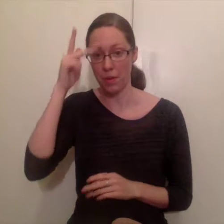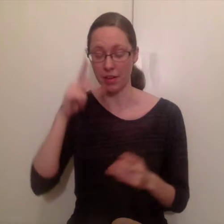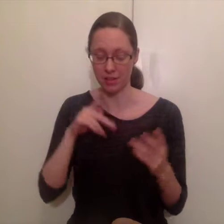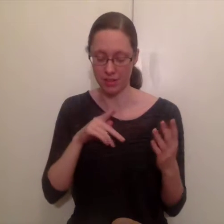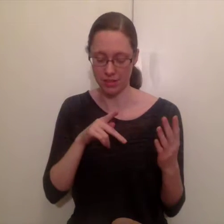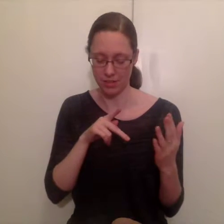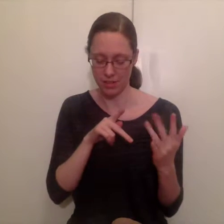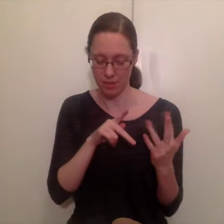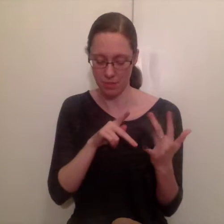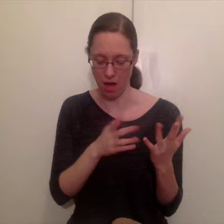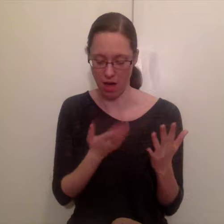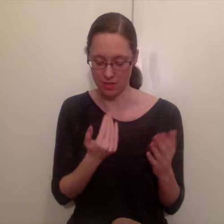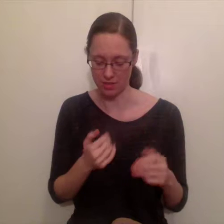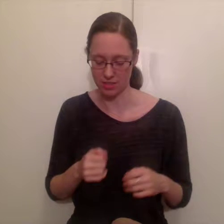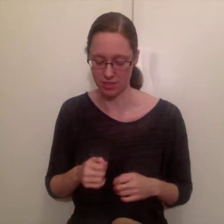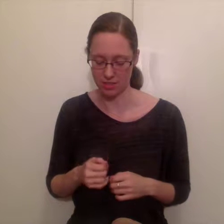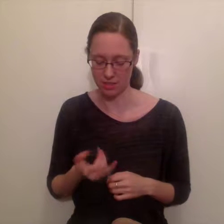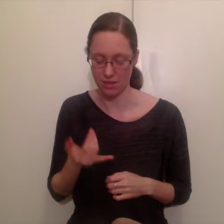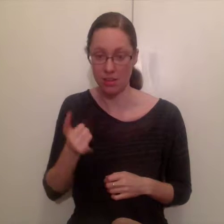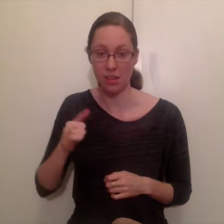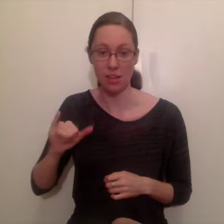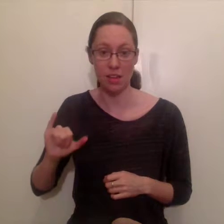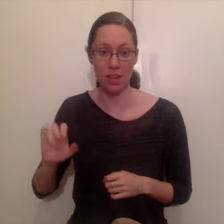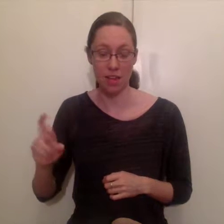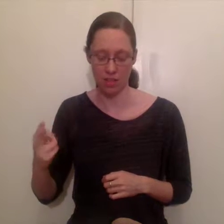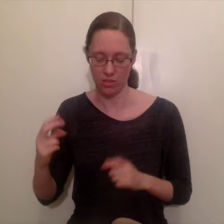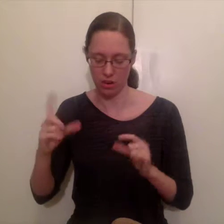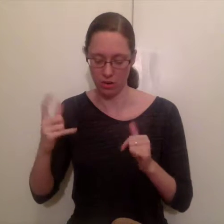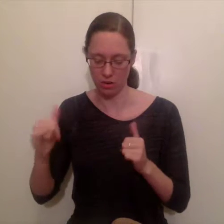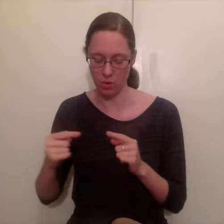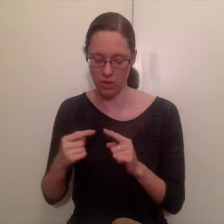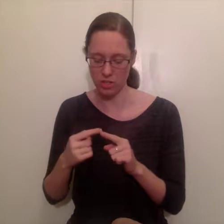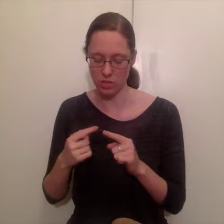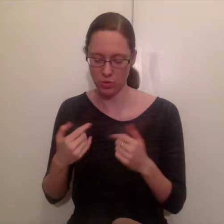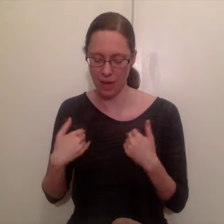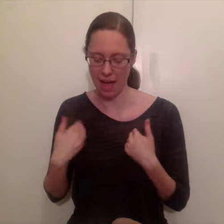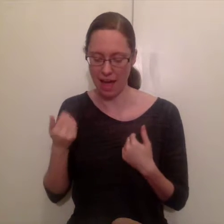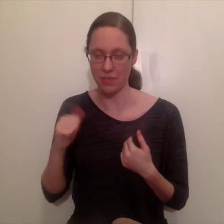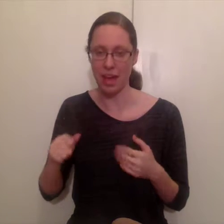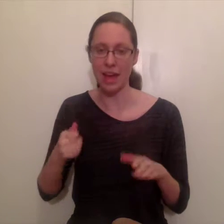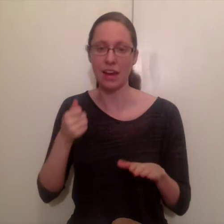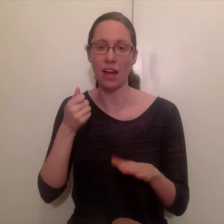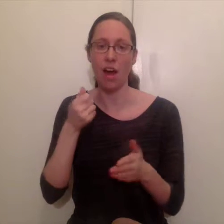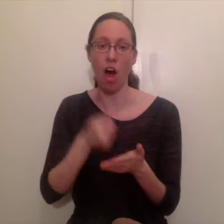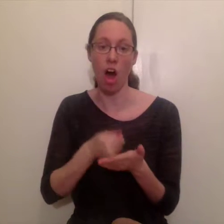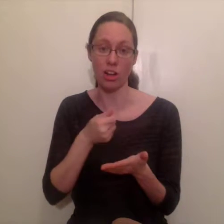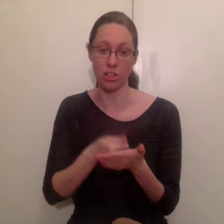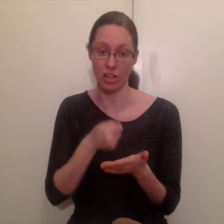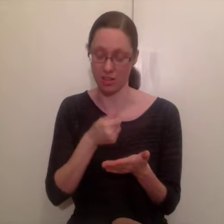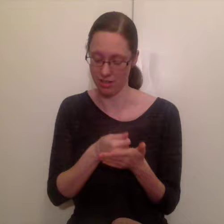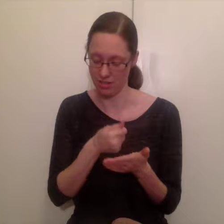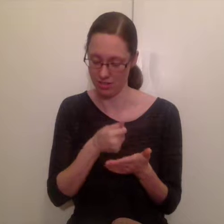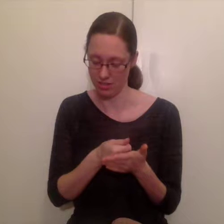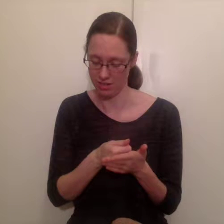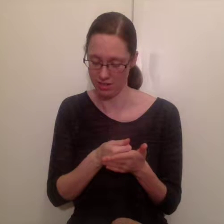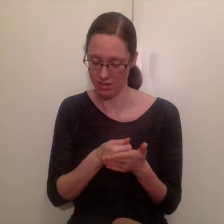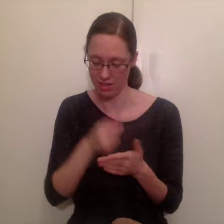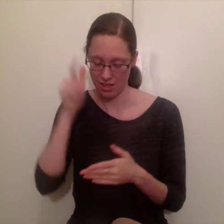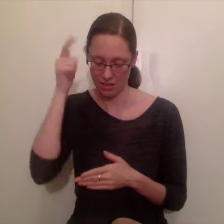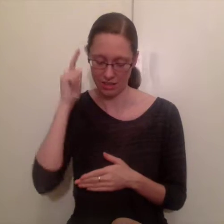Papa paused. "They're going to have an auction,